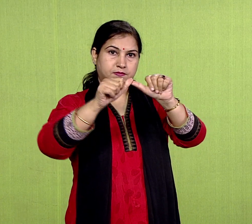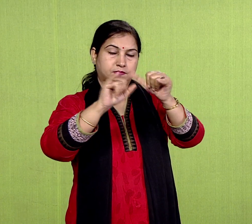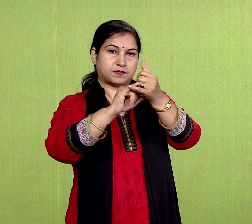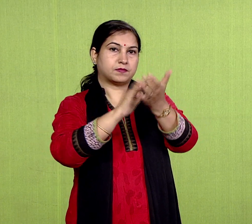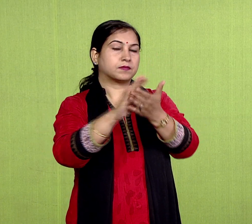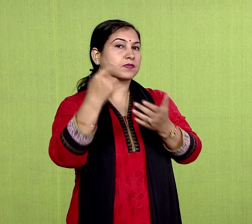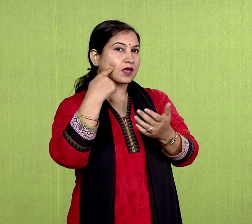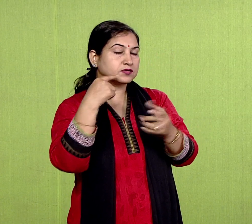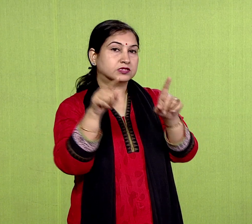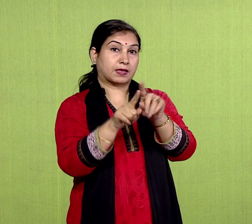and Kanchi.